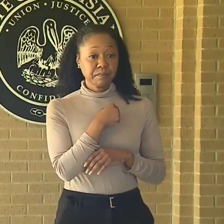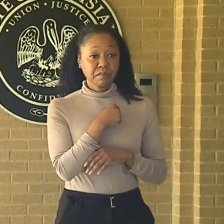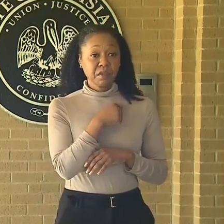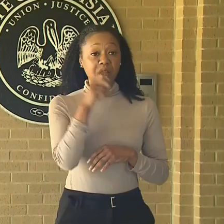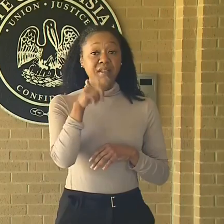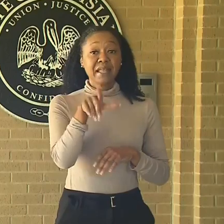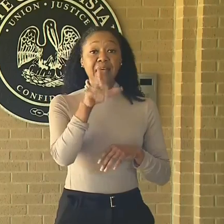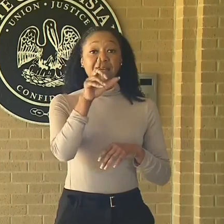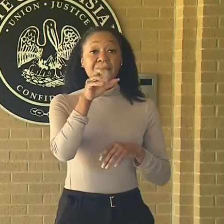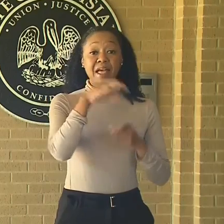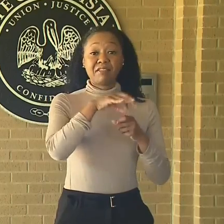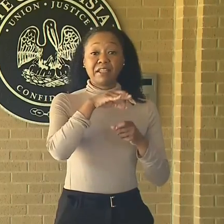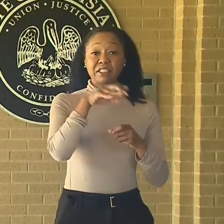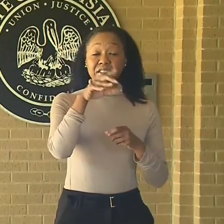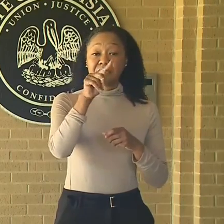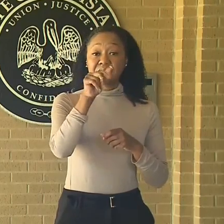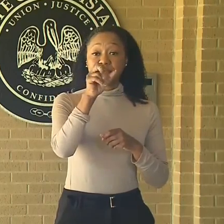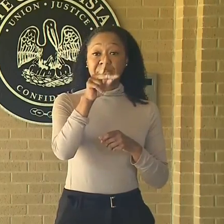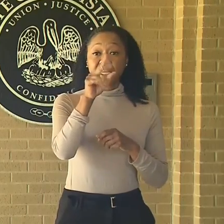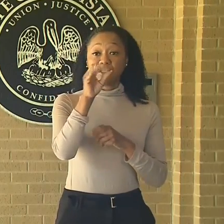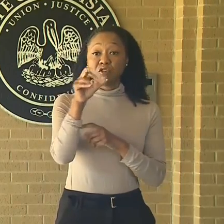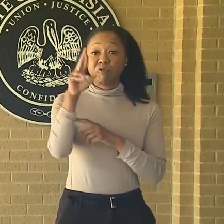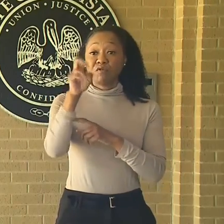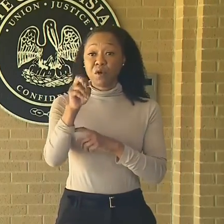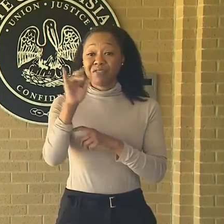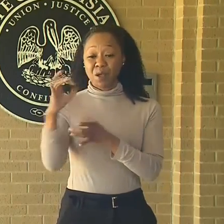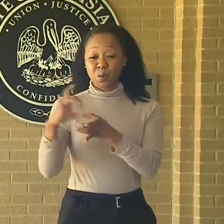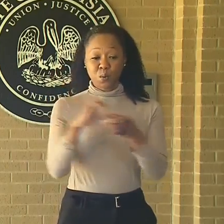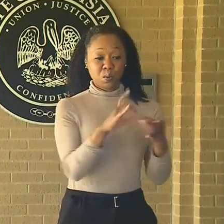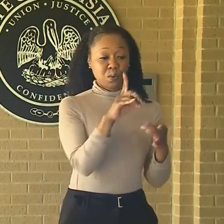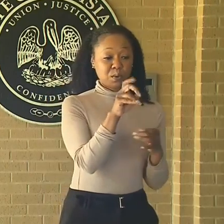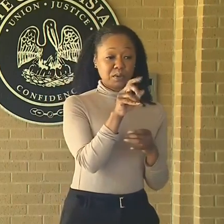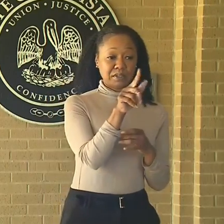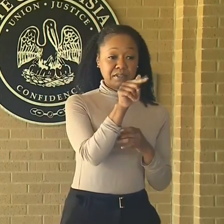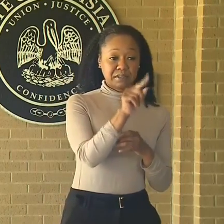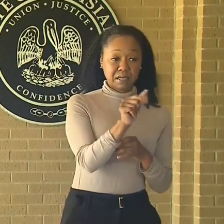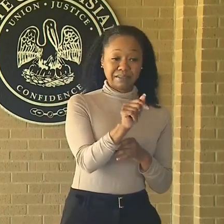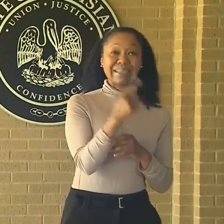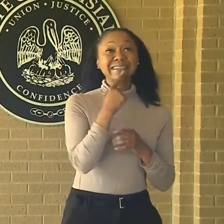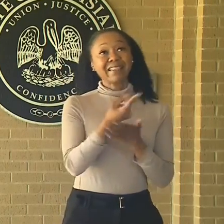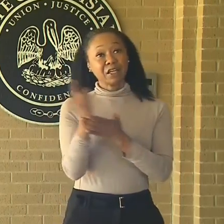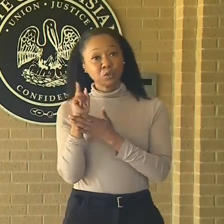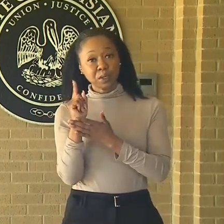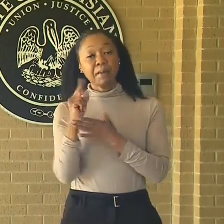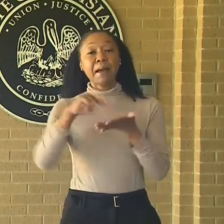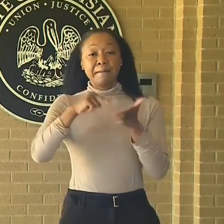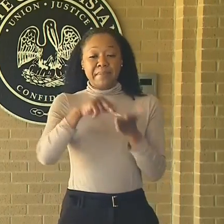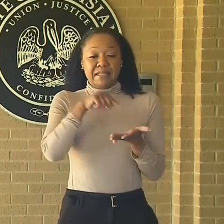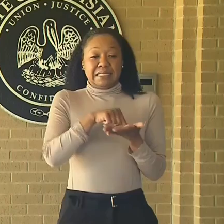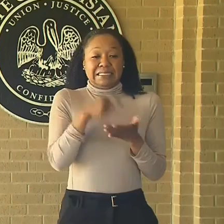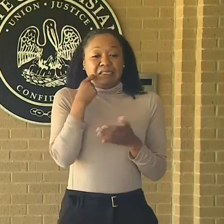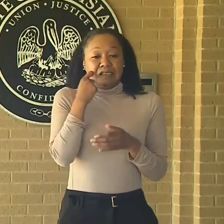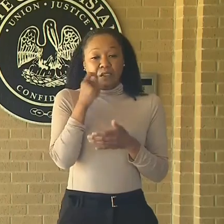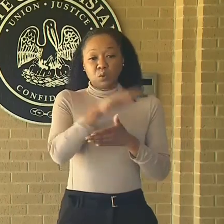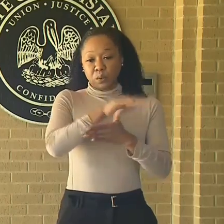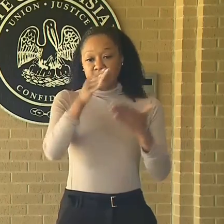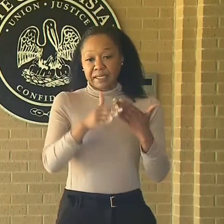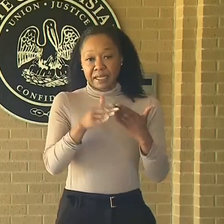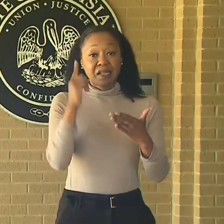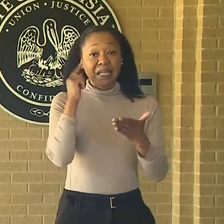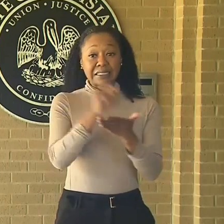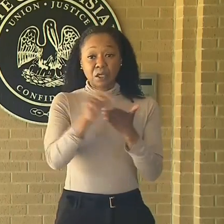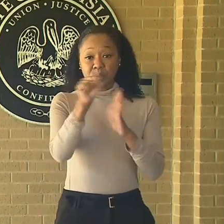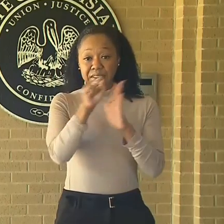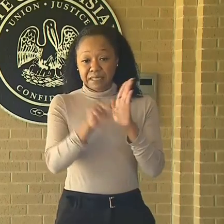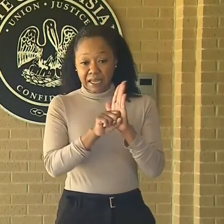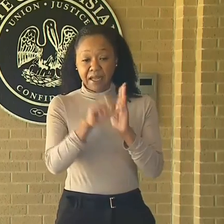election task force back up as it relates to Delta. And I say last week, it was over the weekend. And so the Secretary of State, the clerks of